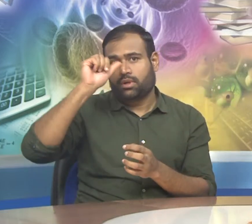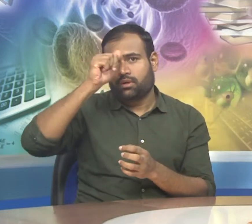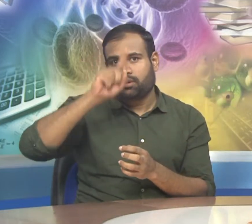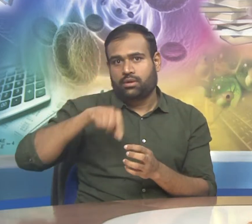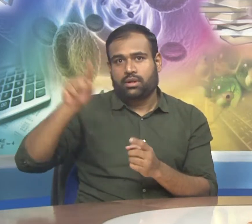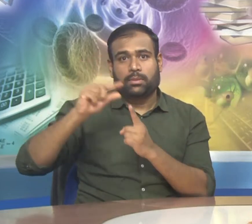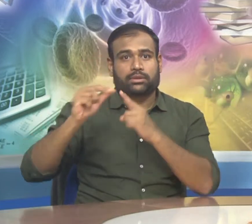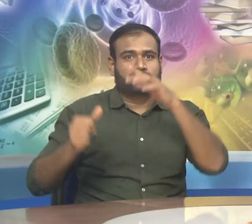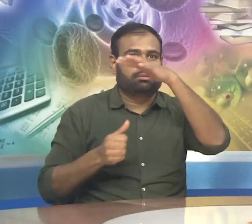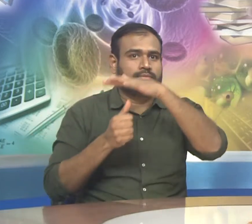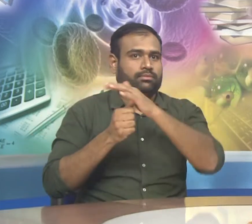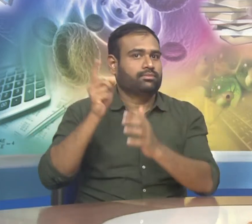Appointed by the president.